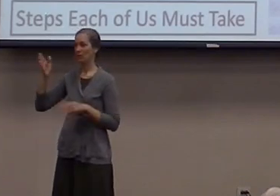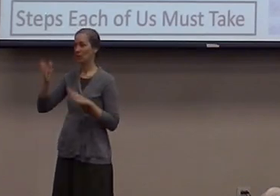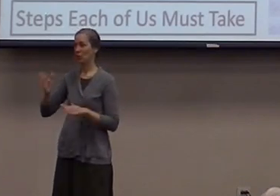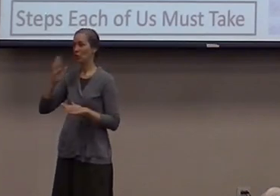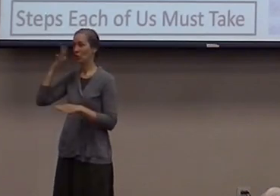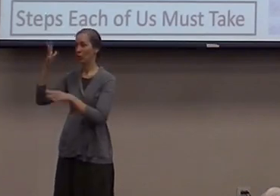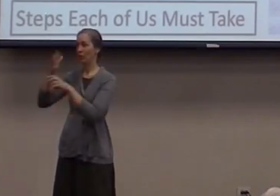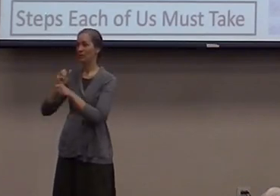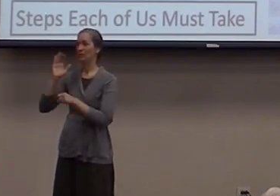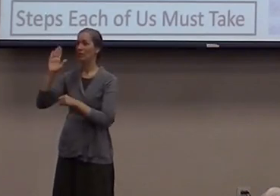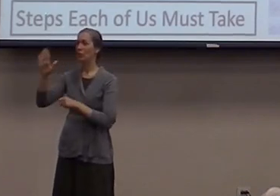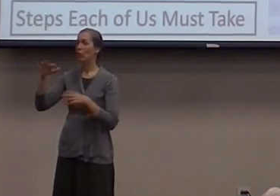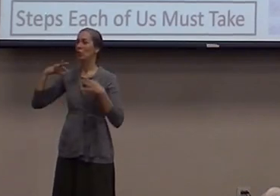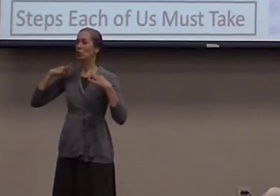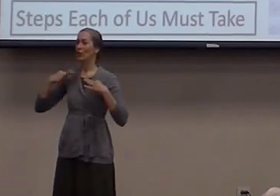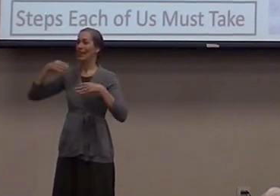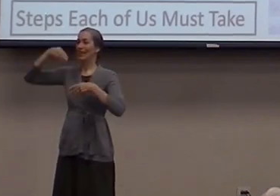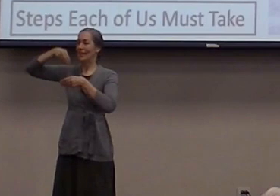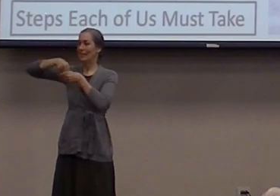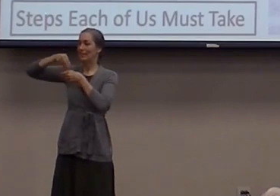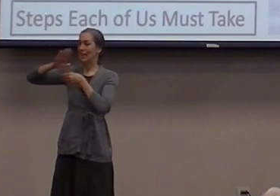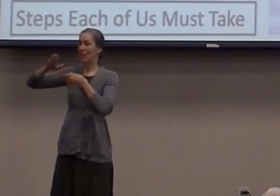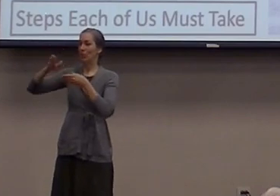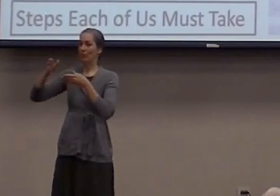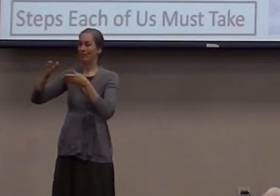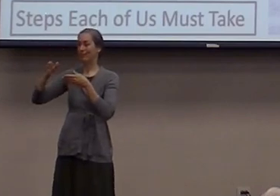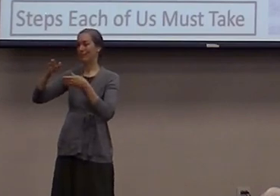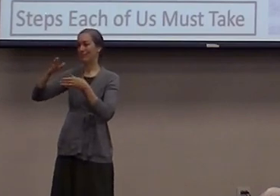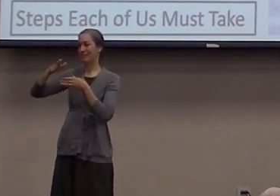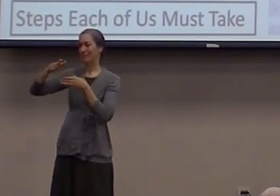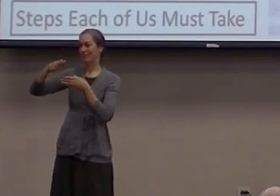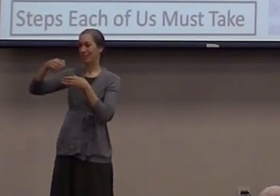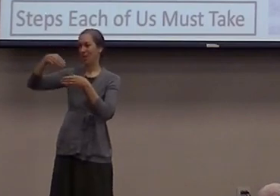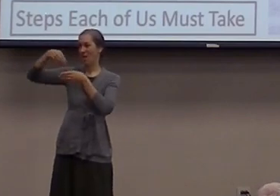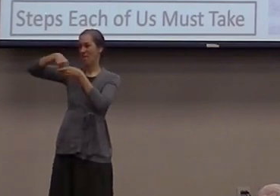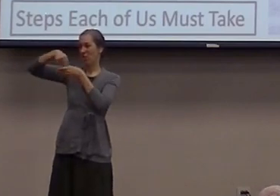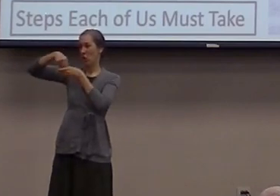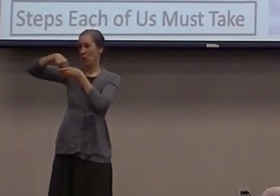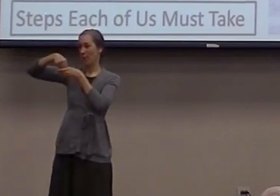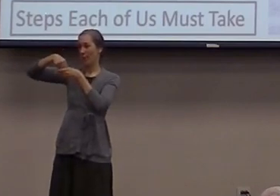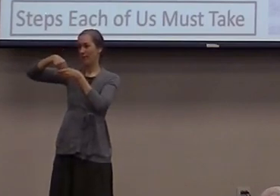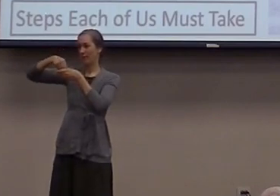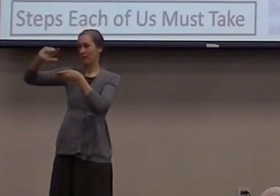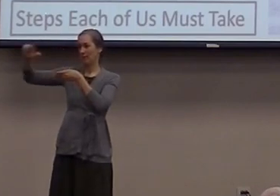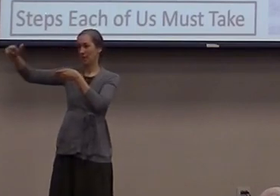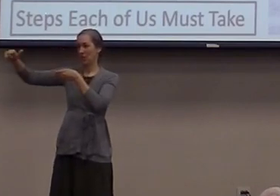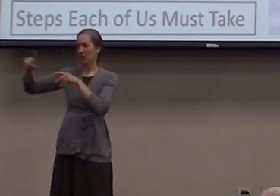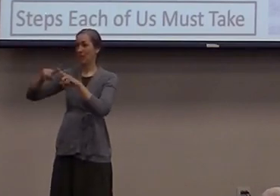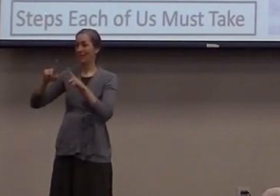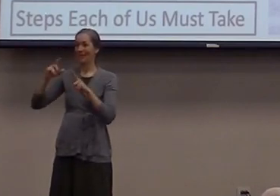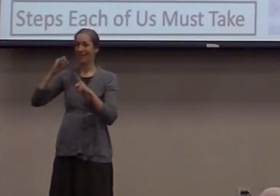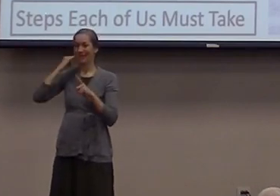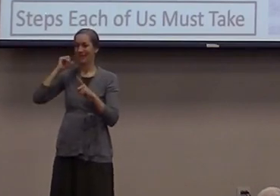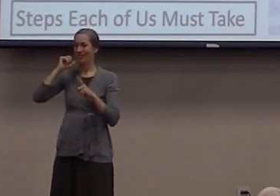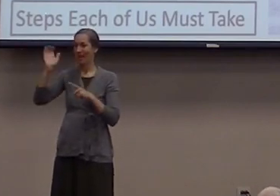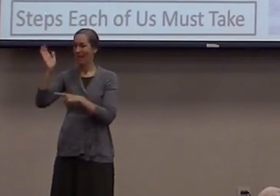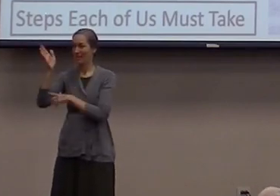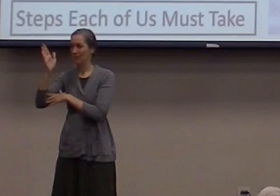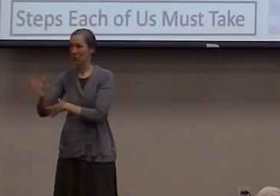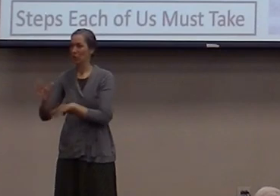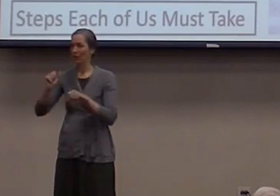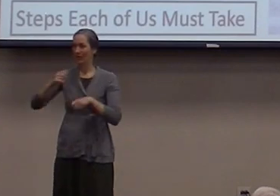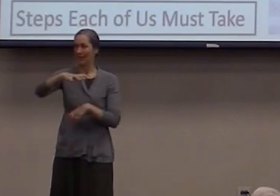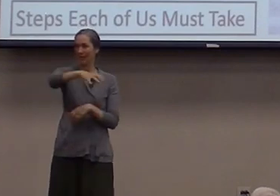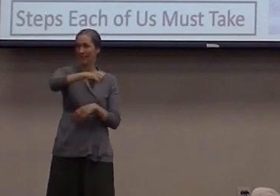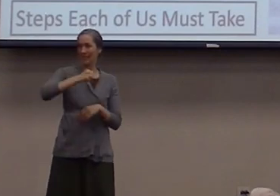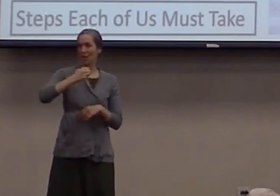I'd like for you to get a t-shirt. And on Saturday, let's wear them. We'll show them that we have alternate dressing